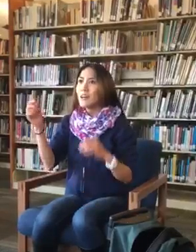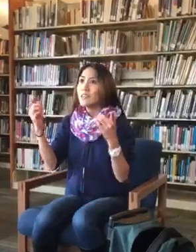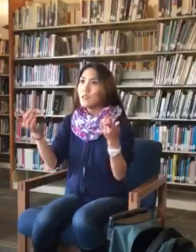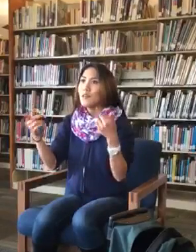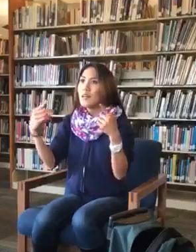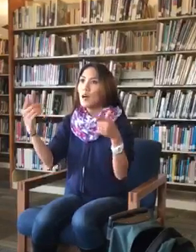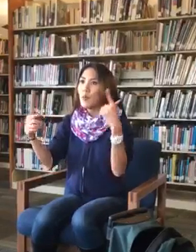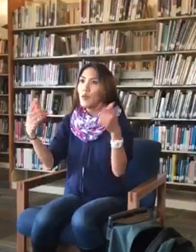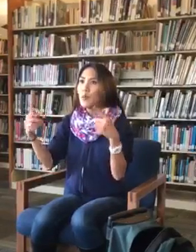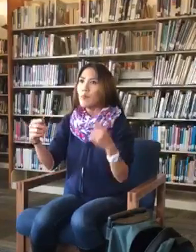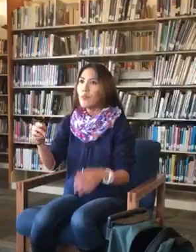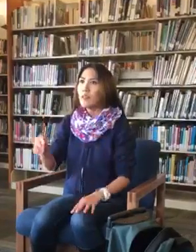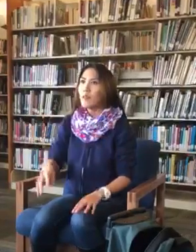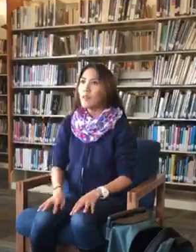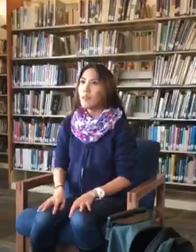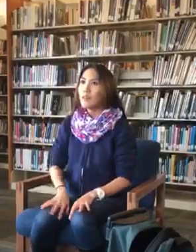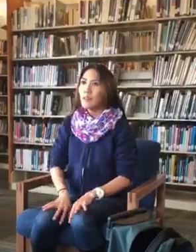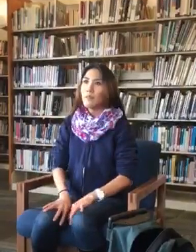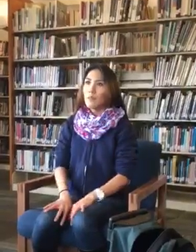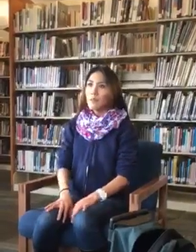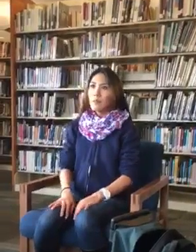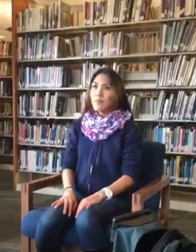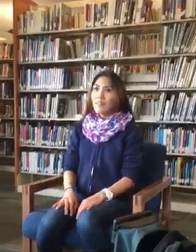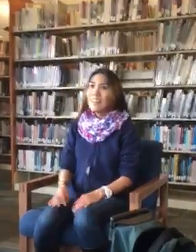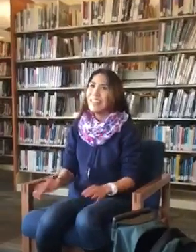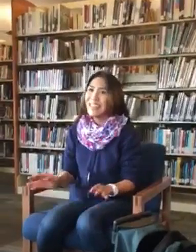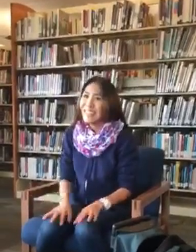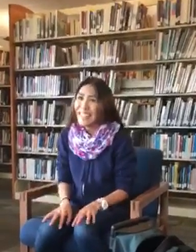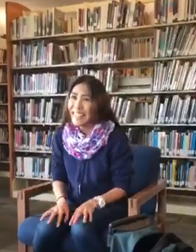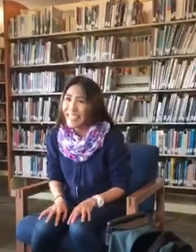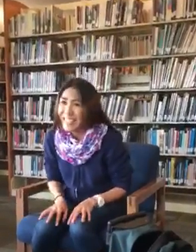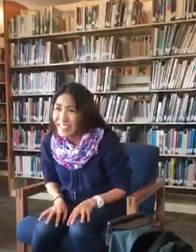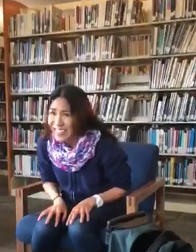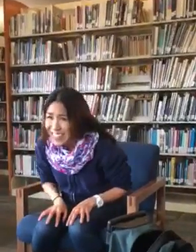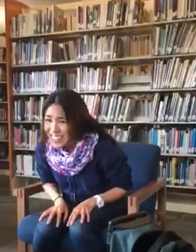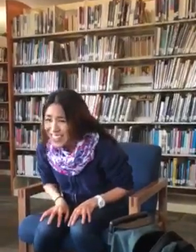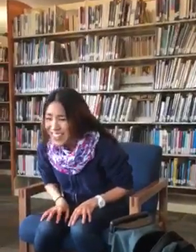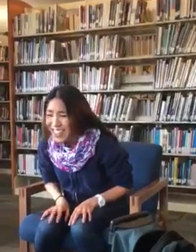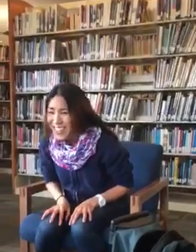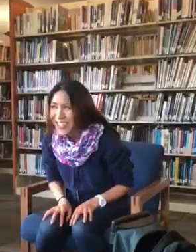also help you remember the order. Awesome. Thank you. I'm like